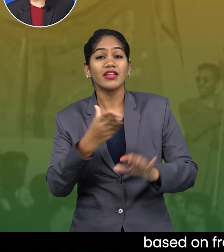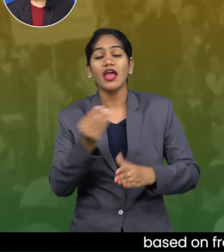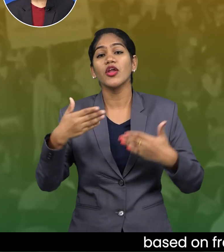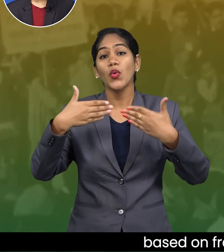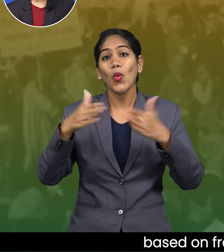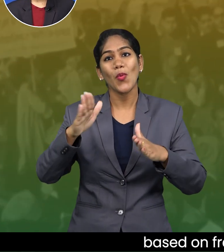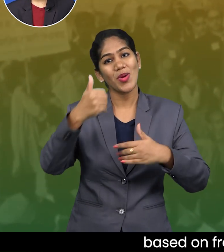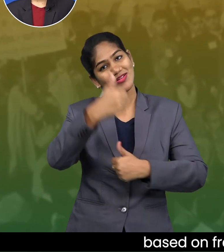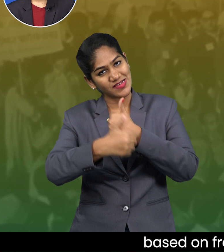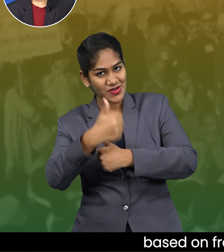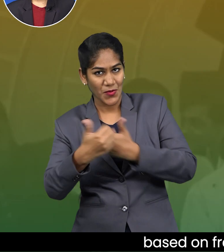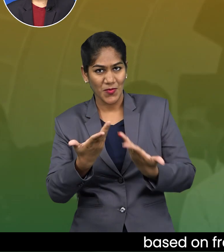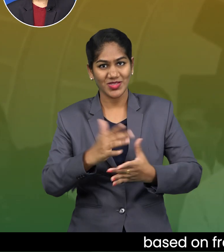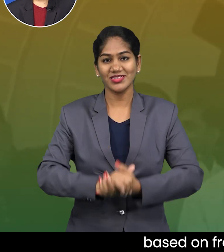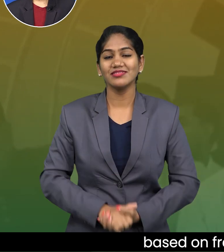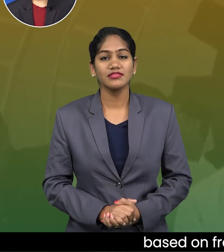open competition.